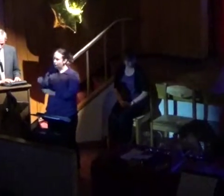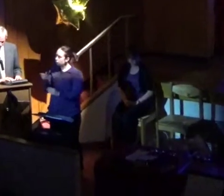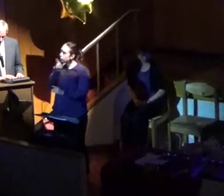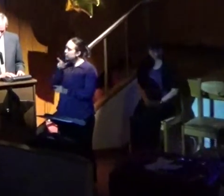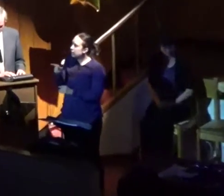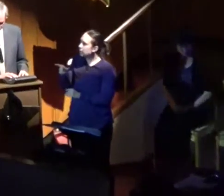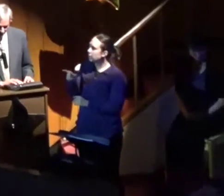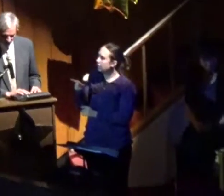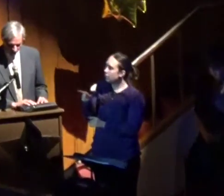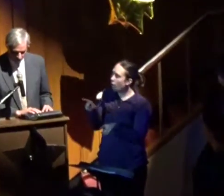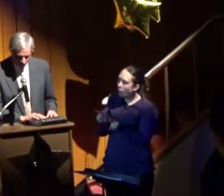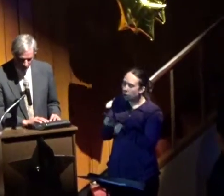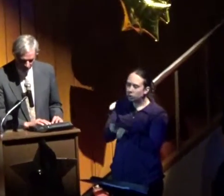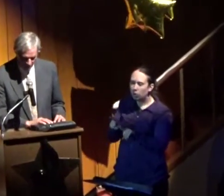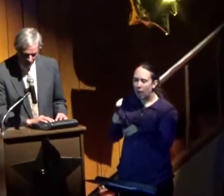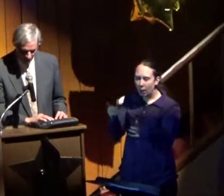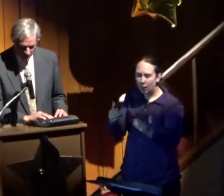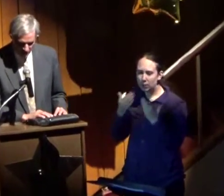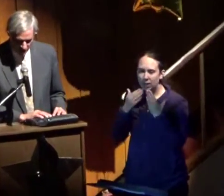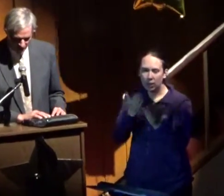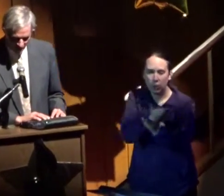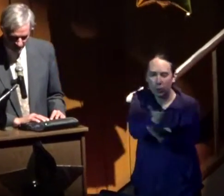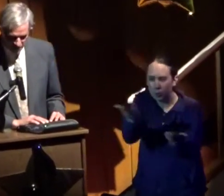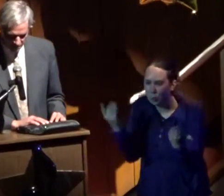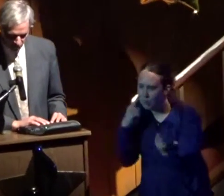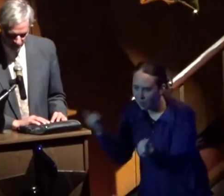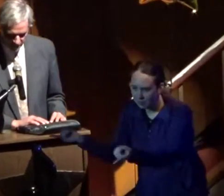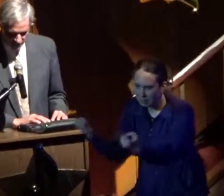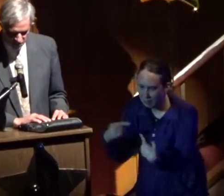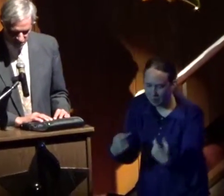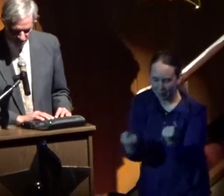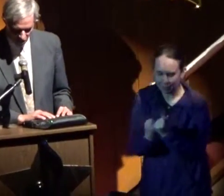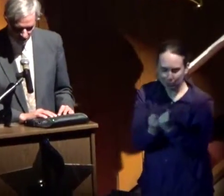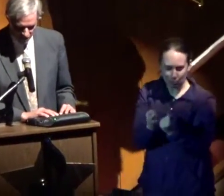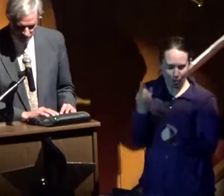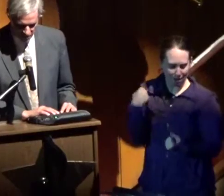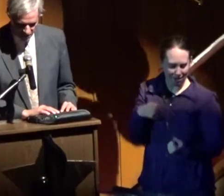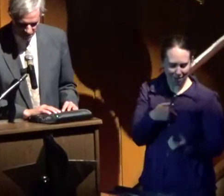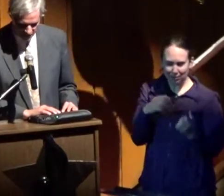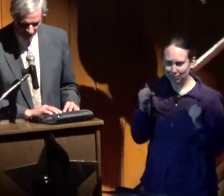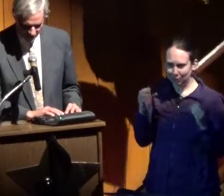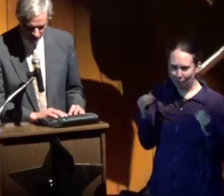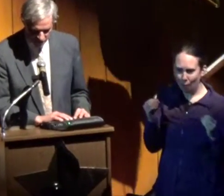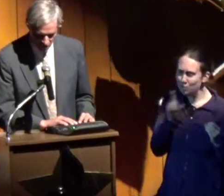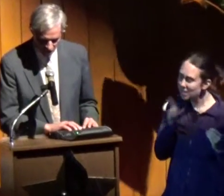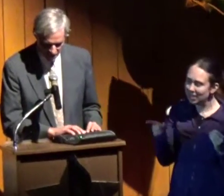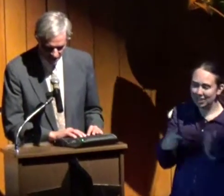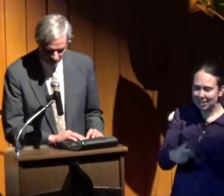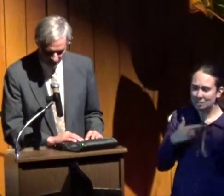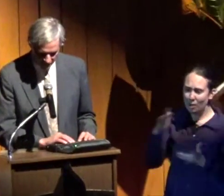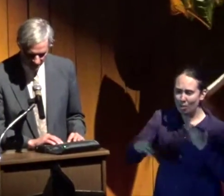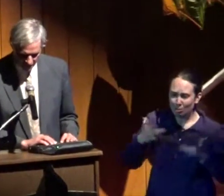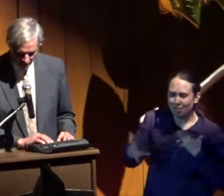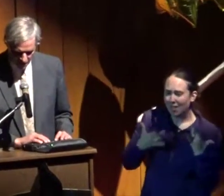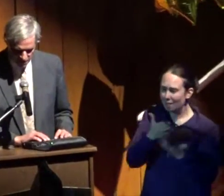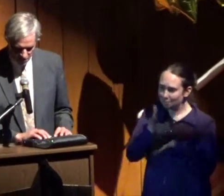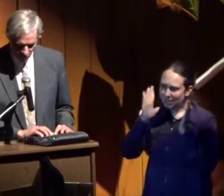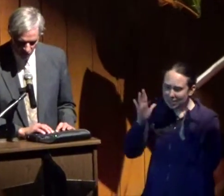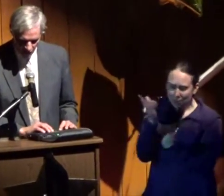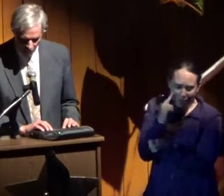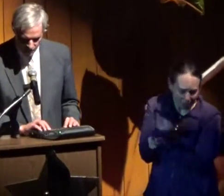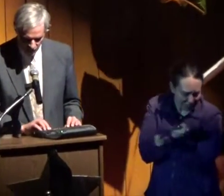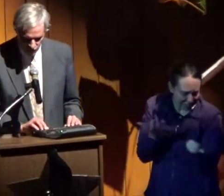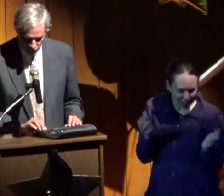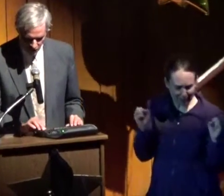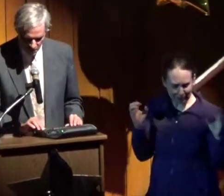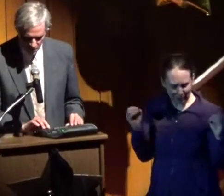much I want to thank all of you who came out and supported this so enthusiastically and so attentively. So